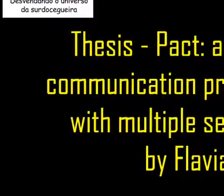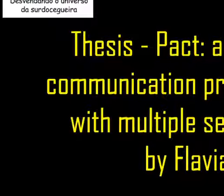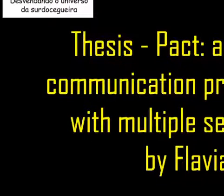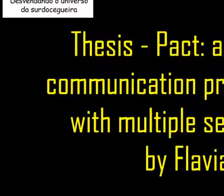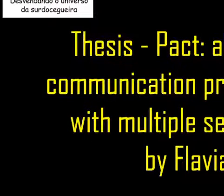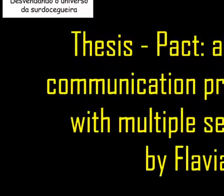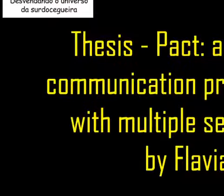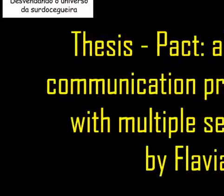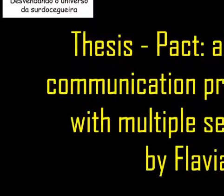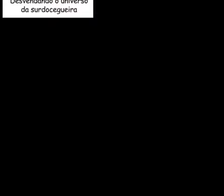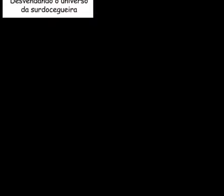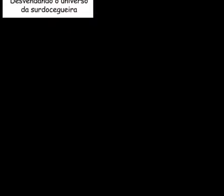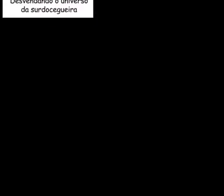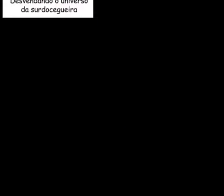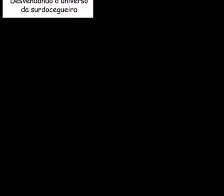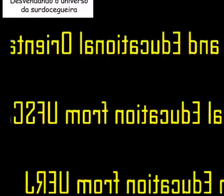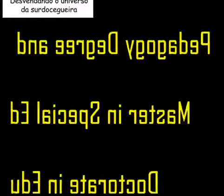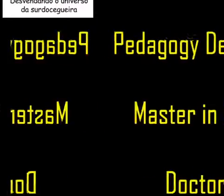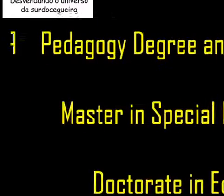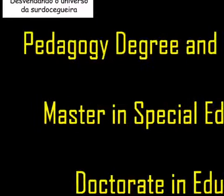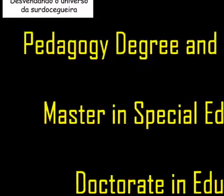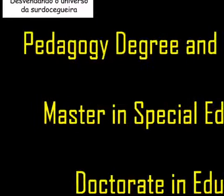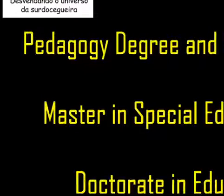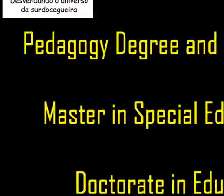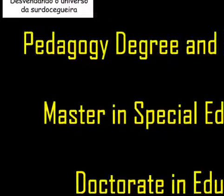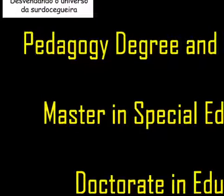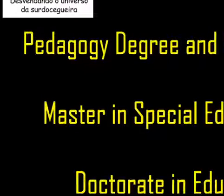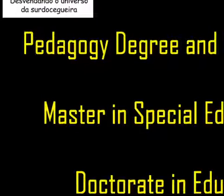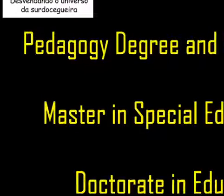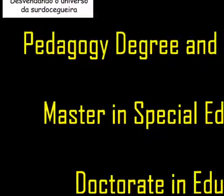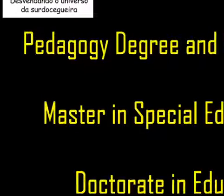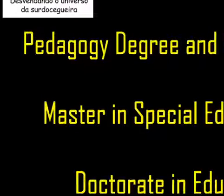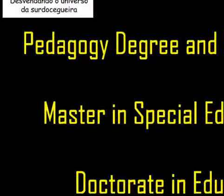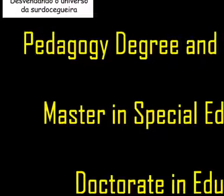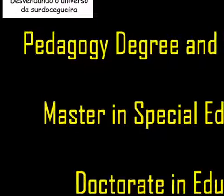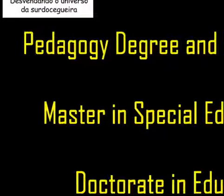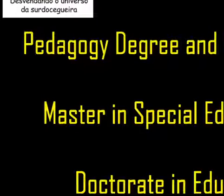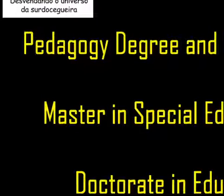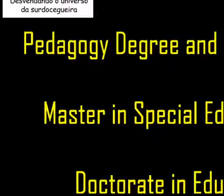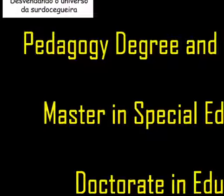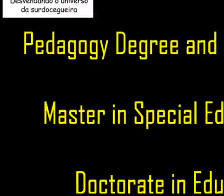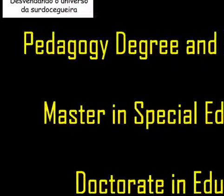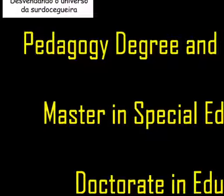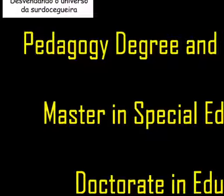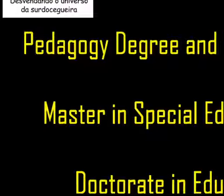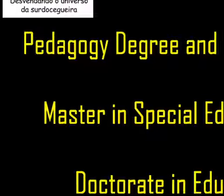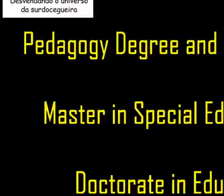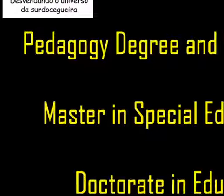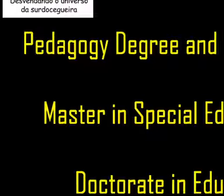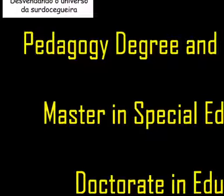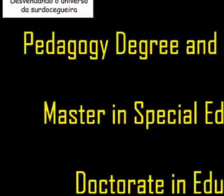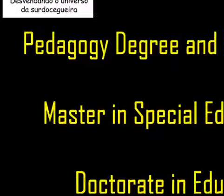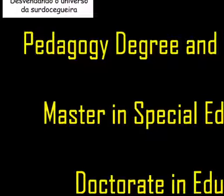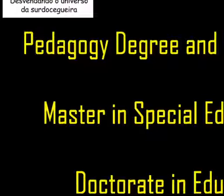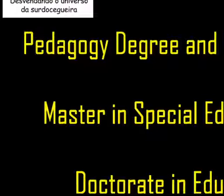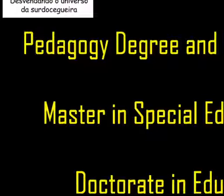Moreira. Pedagogy Degree and Education Orientation, Master in Special Education from UFSCar,